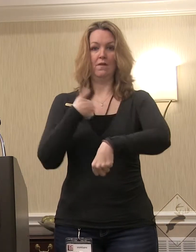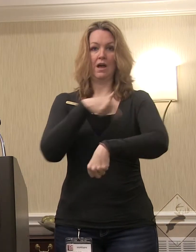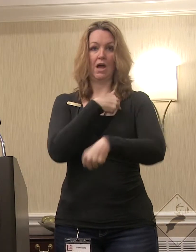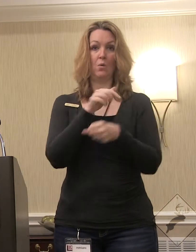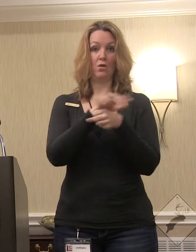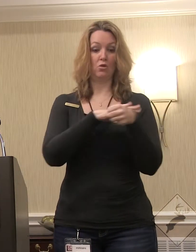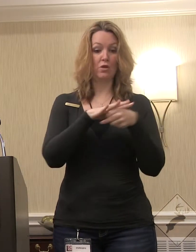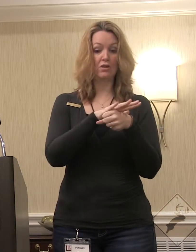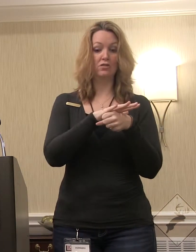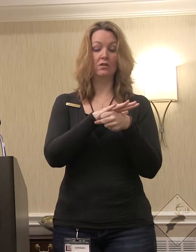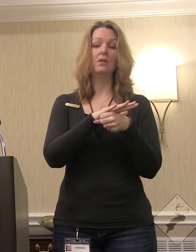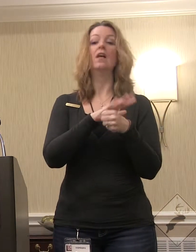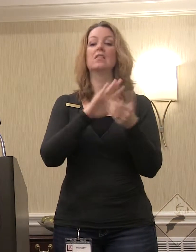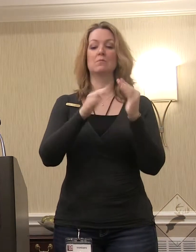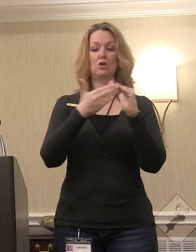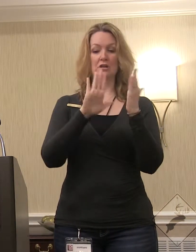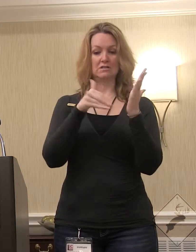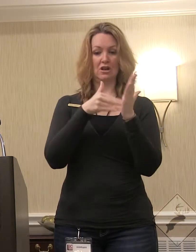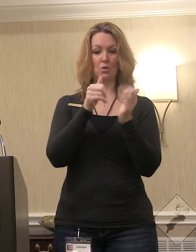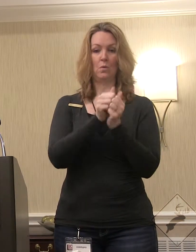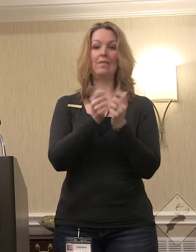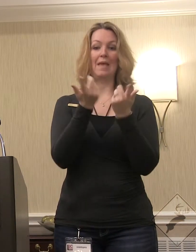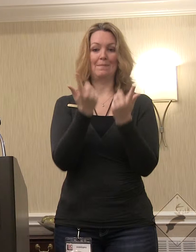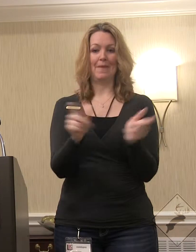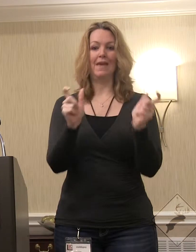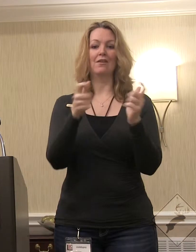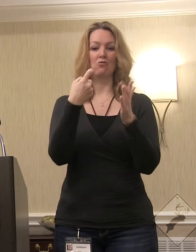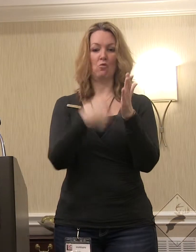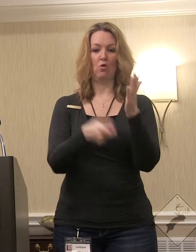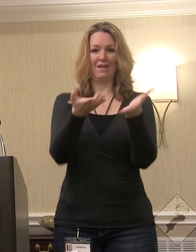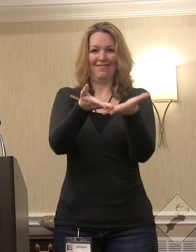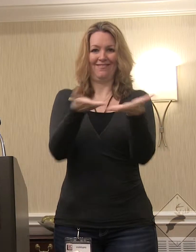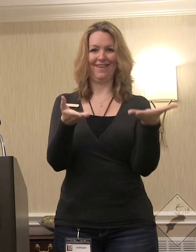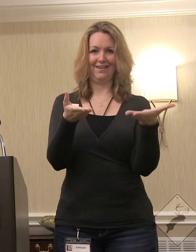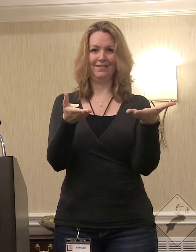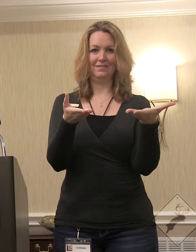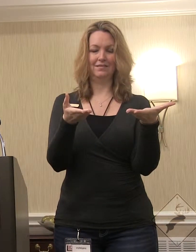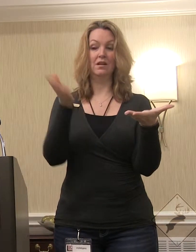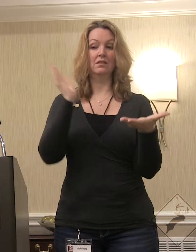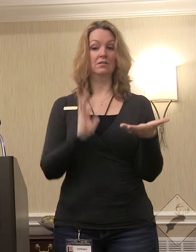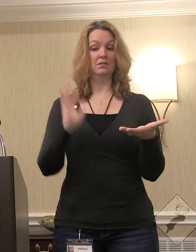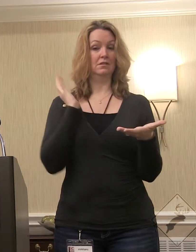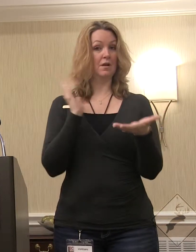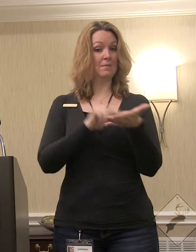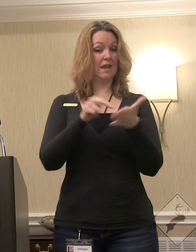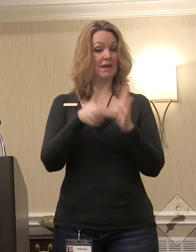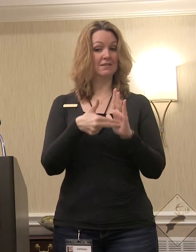our community center, with a big ticket item. In the past,